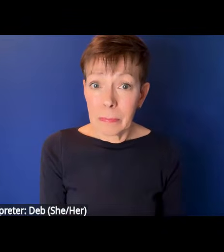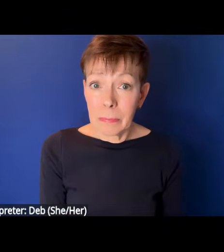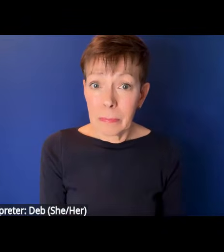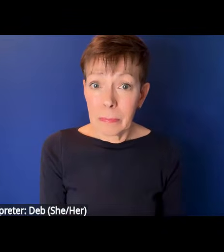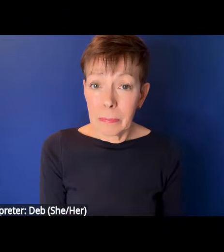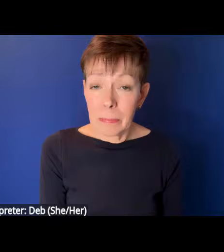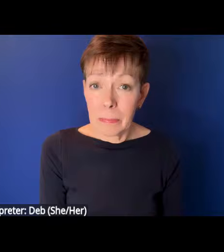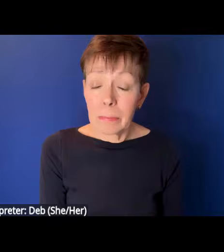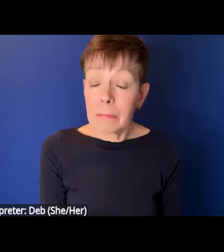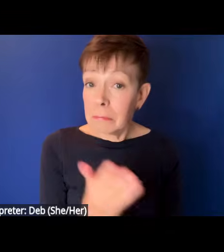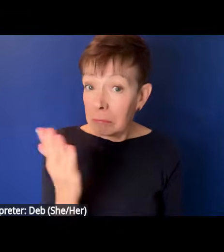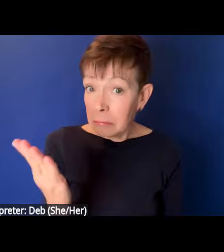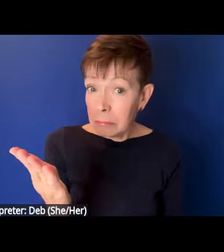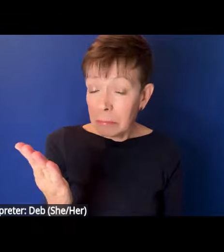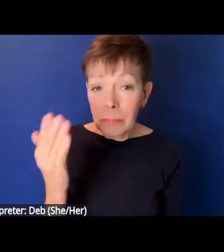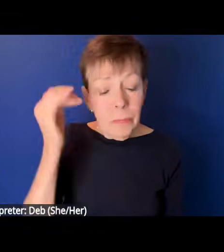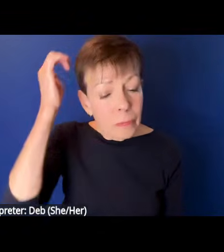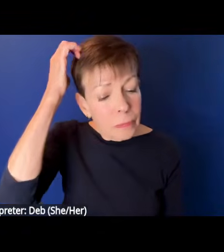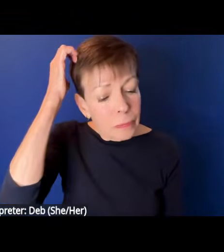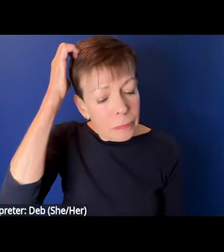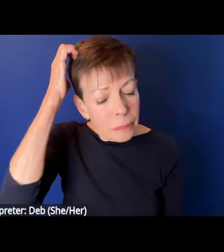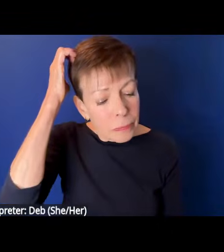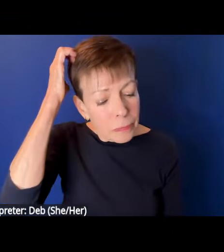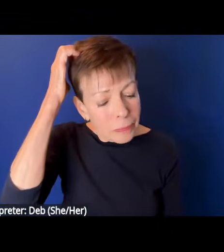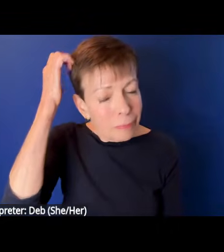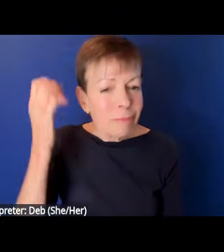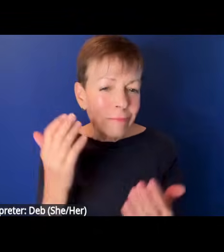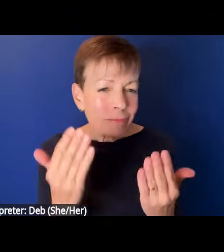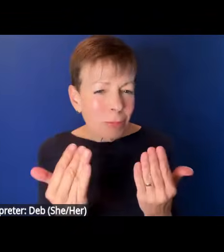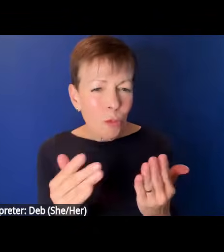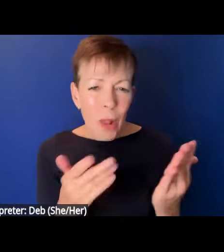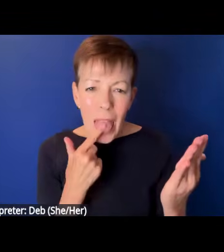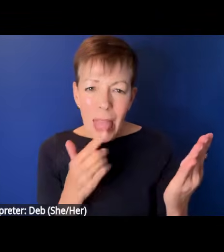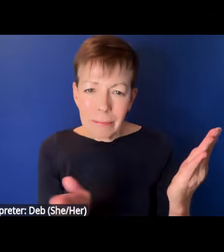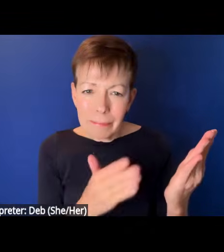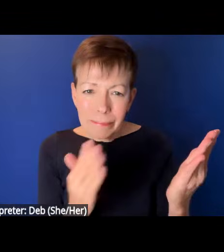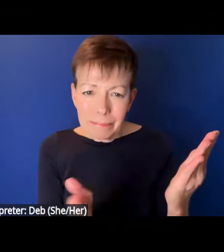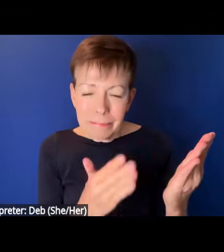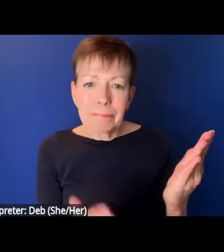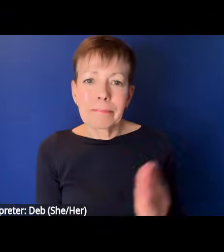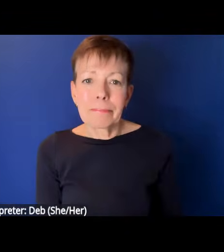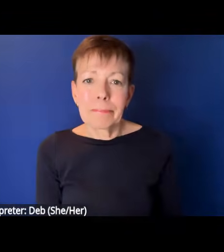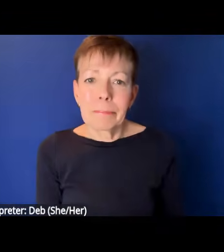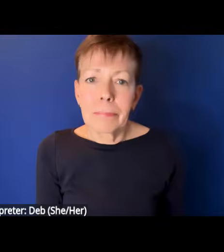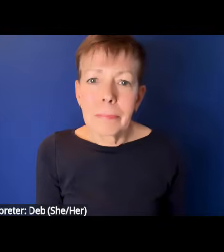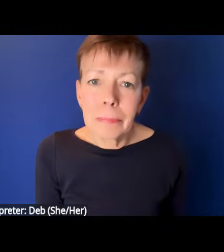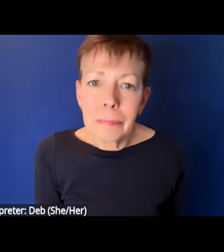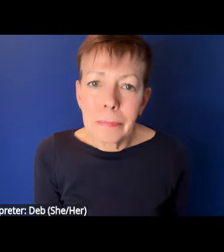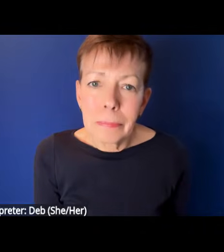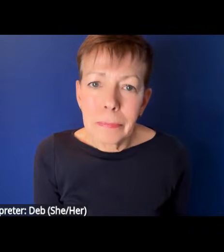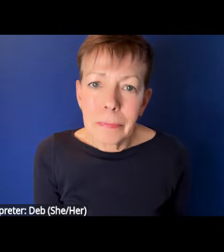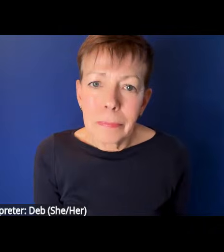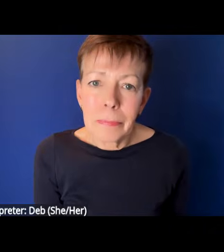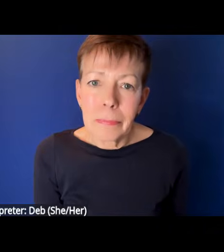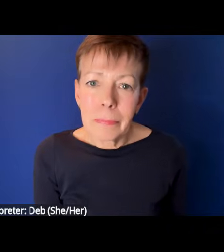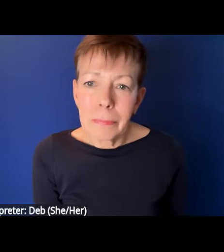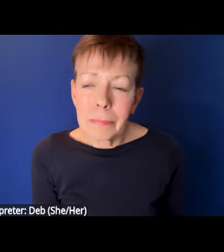Yeah, Trustee Painter, go ahead. We just wait one moment while I get there. So trustee Painter, great.